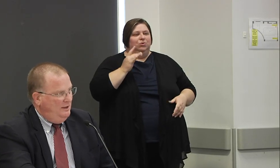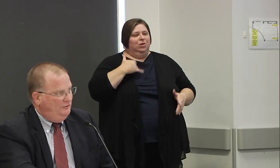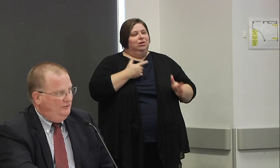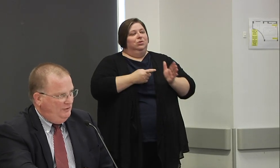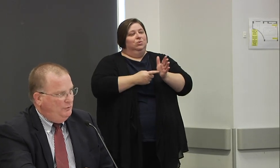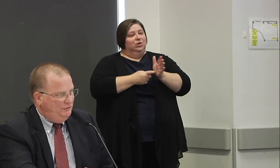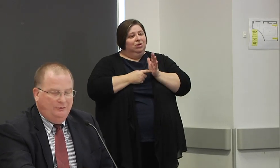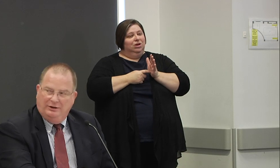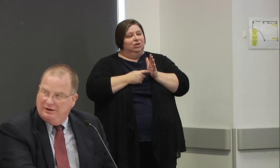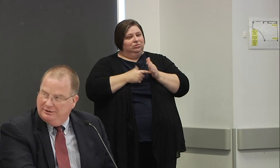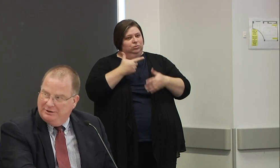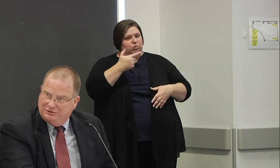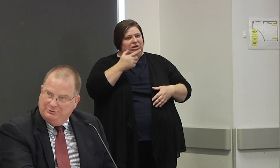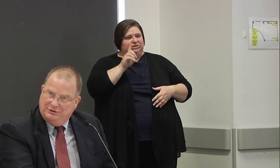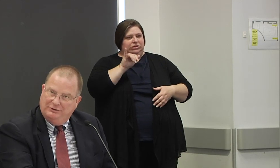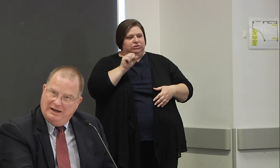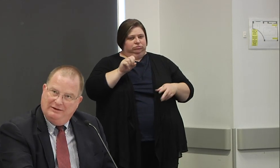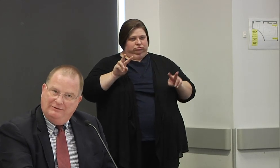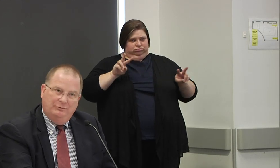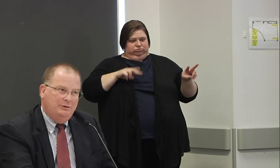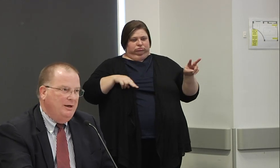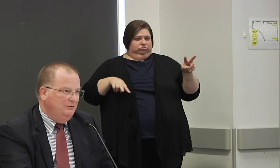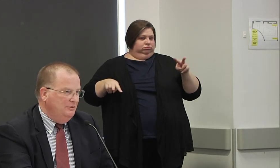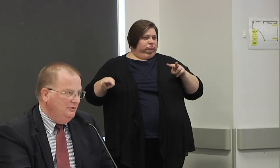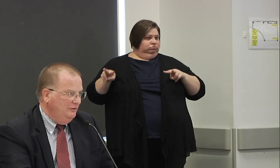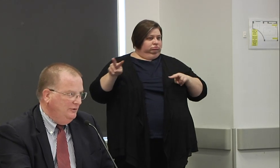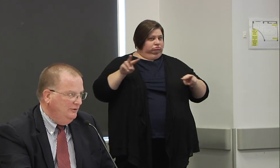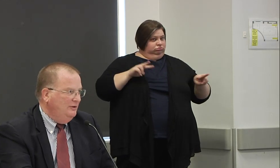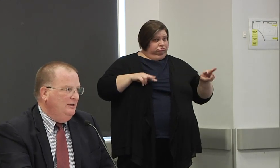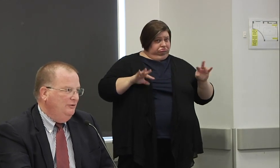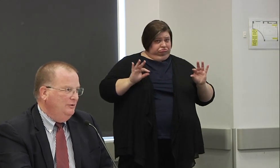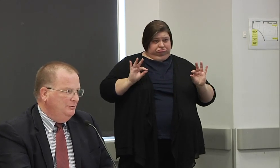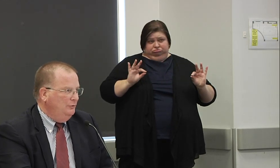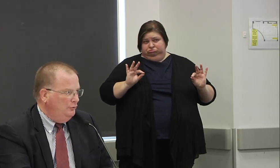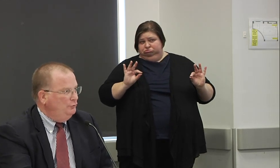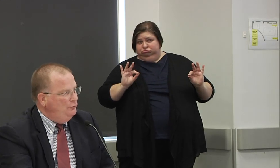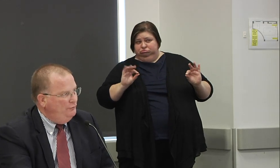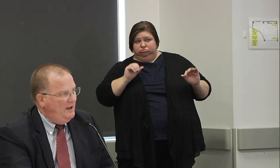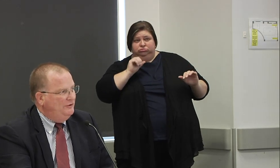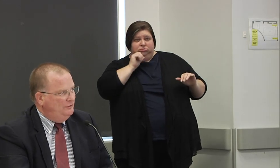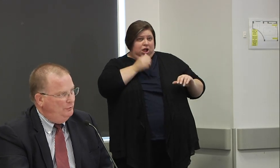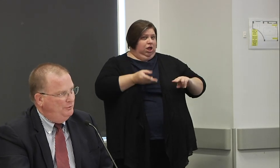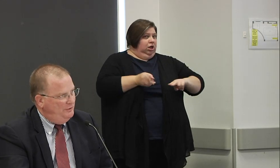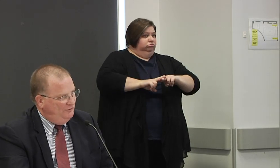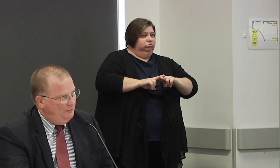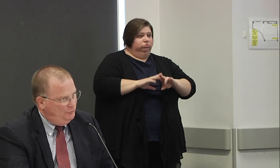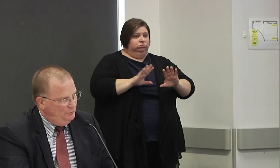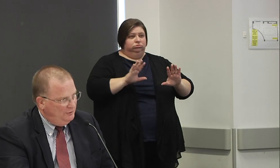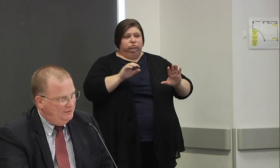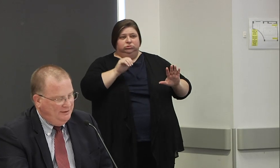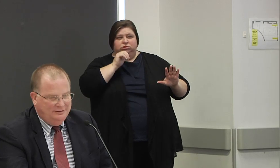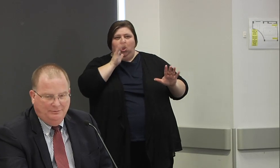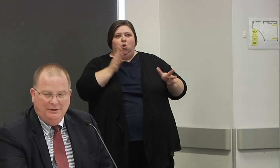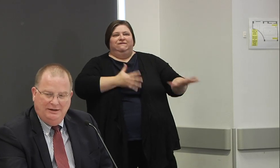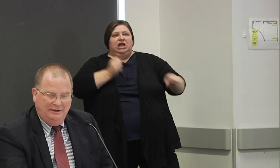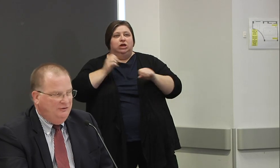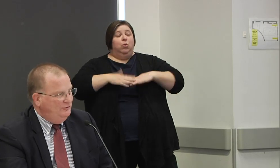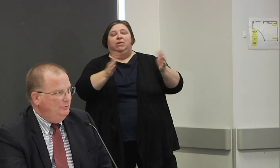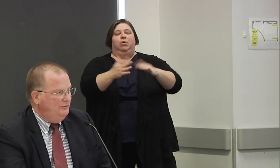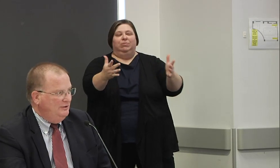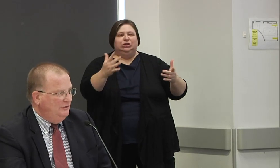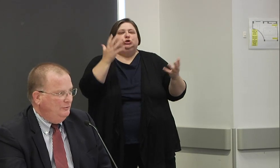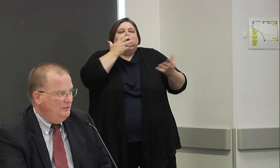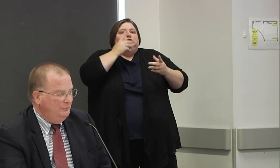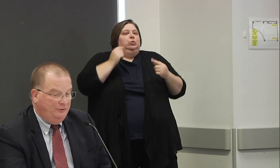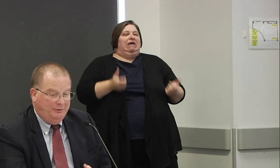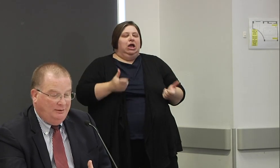to see what's going on and make sure we don't have a rebound in the disease, so that we don't go too fast and open things up too quickly and end up in a situation that gets